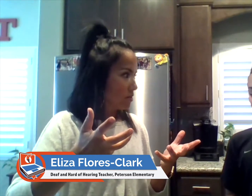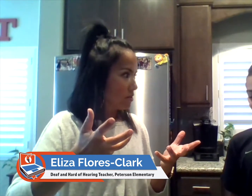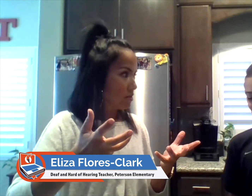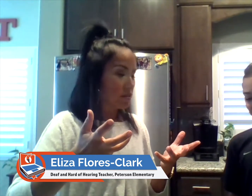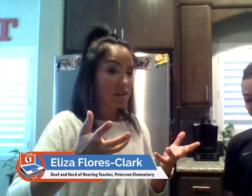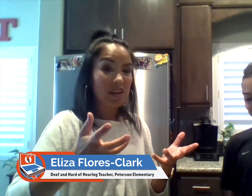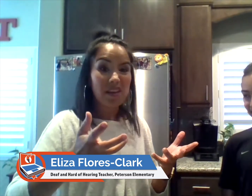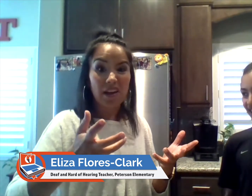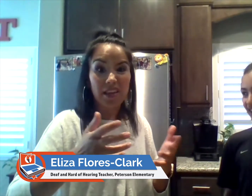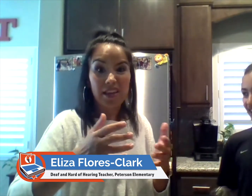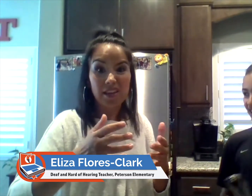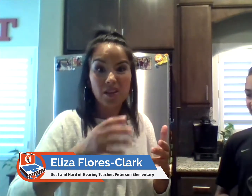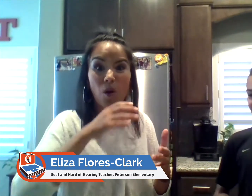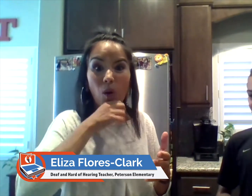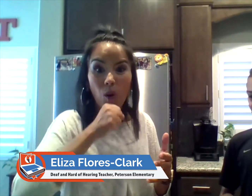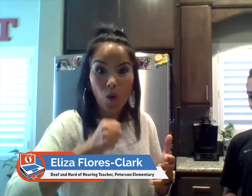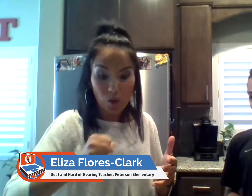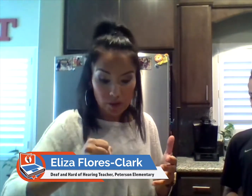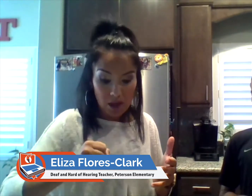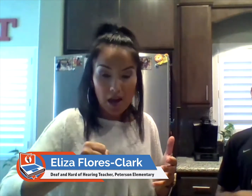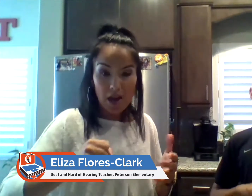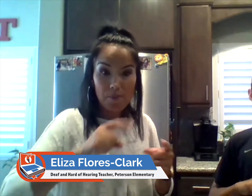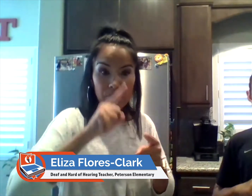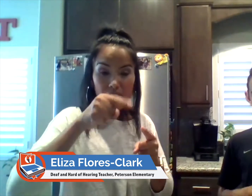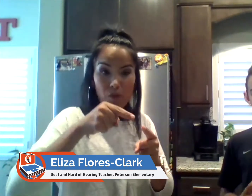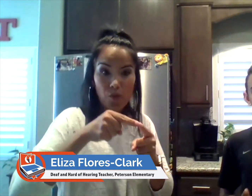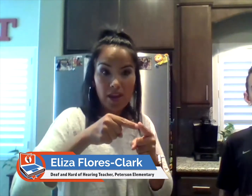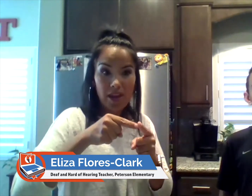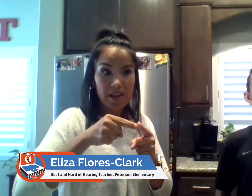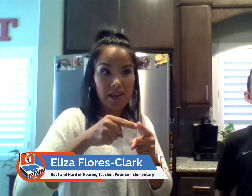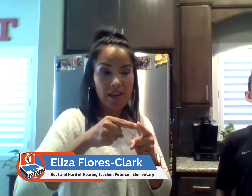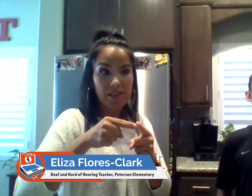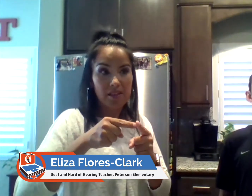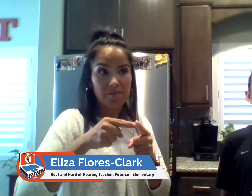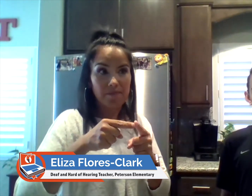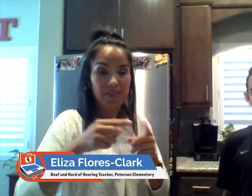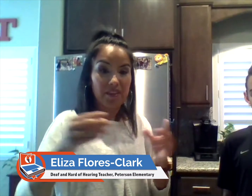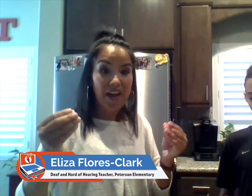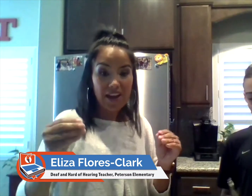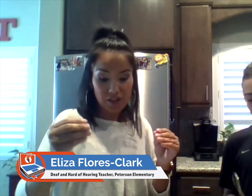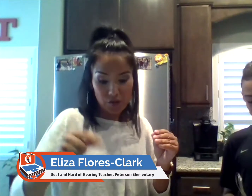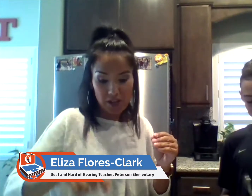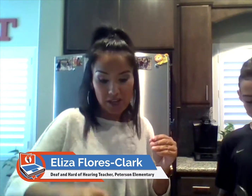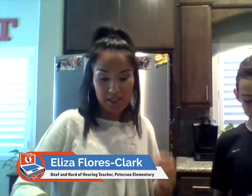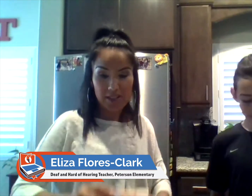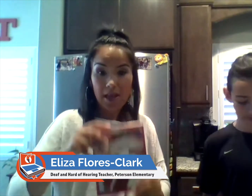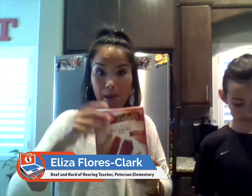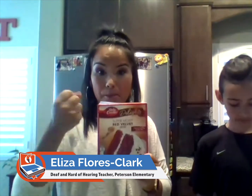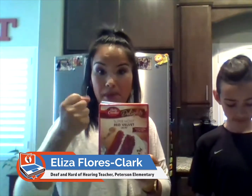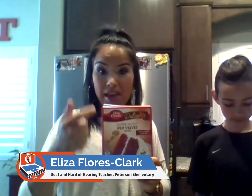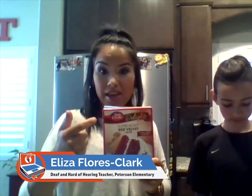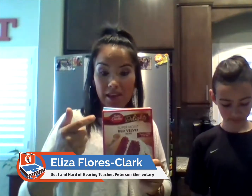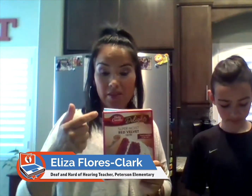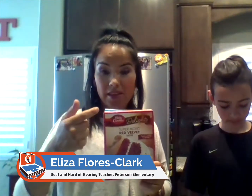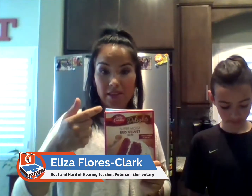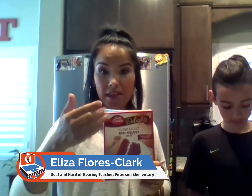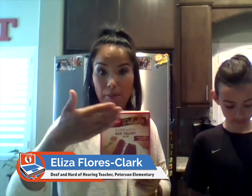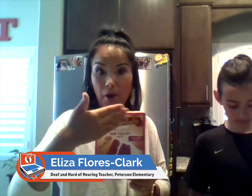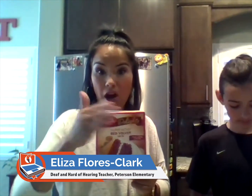kind of. Yeah, like it's old. Old. When the factories make these boxes